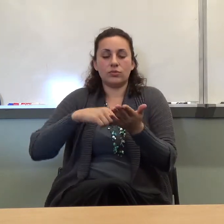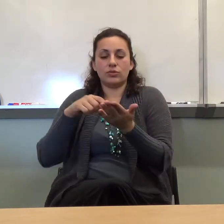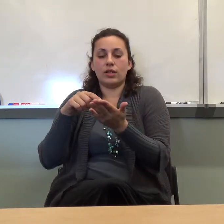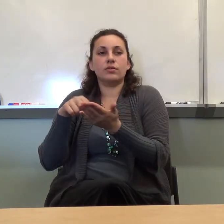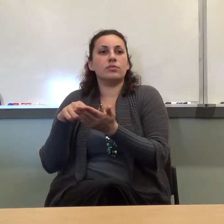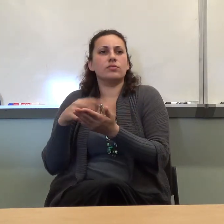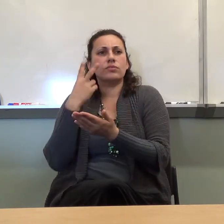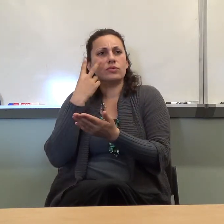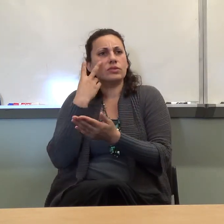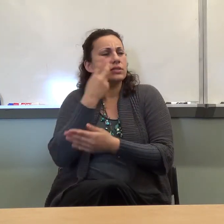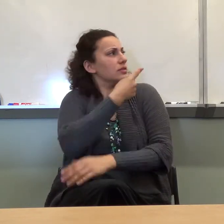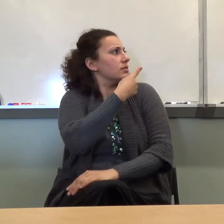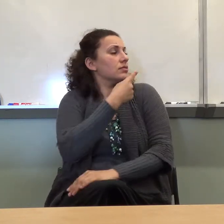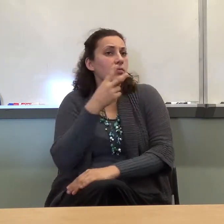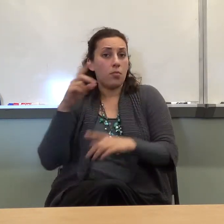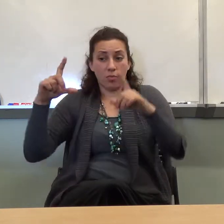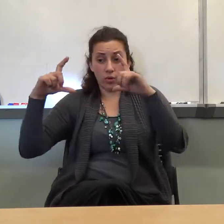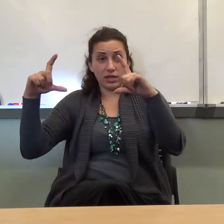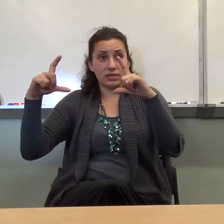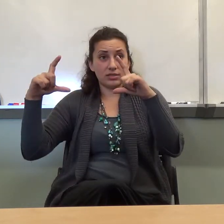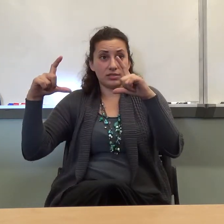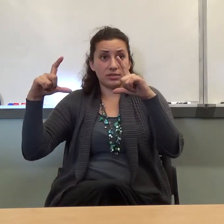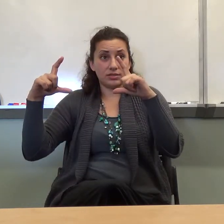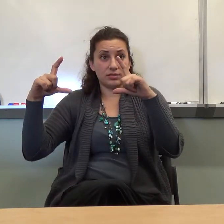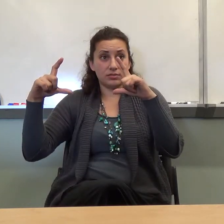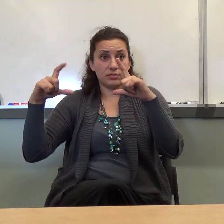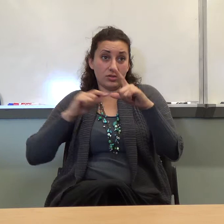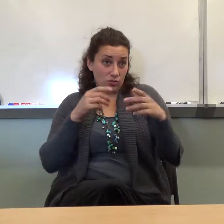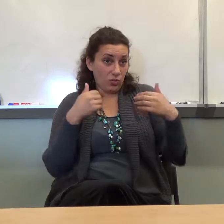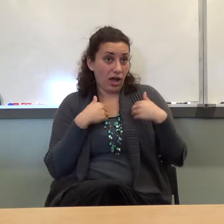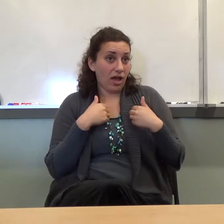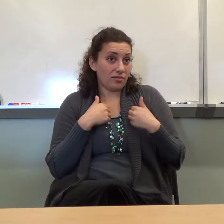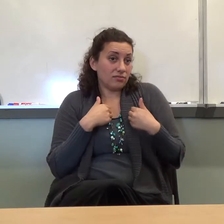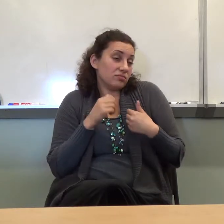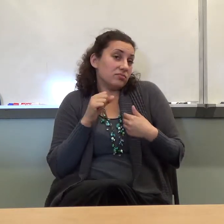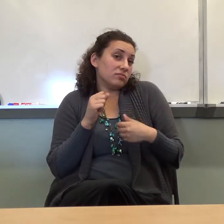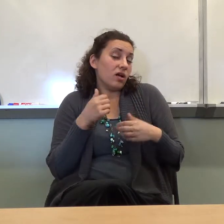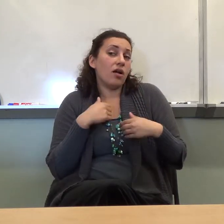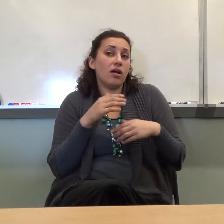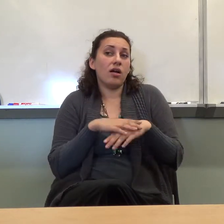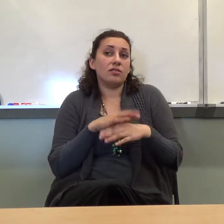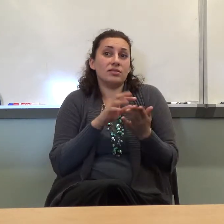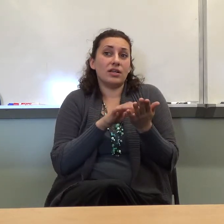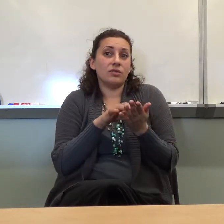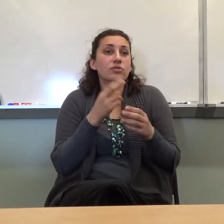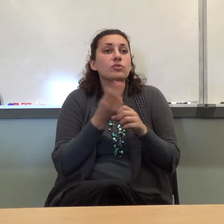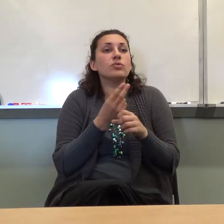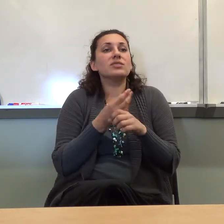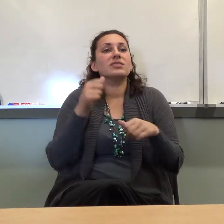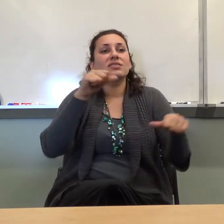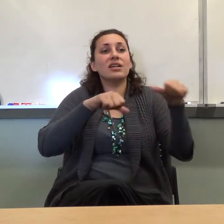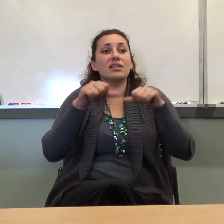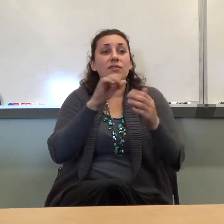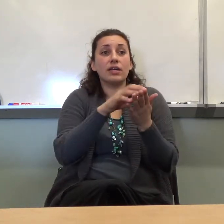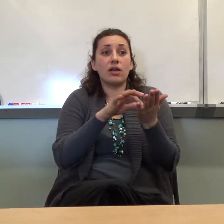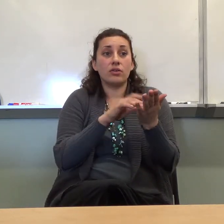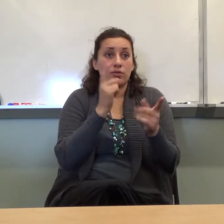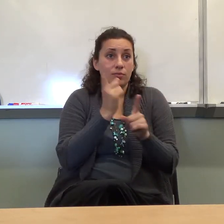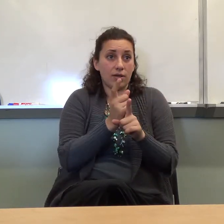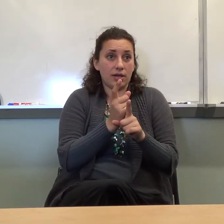see here? You see parentheses. Well, guess what you got? Because I asked you to get a scientific calculator, right? You got parentheses.